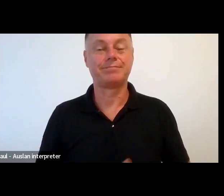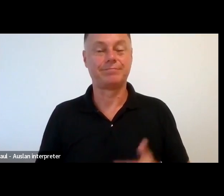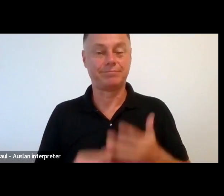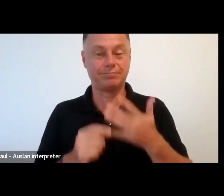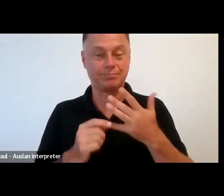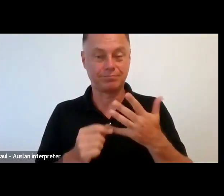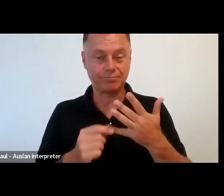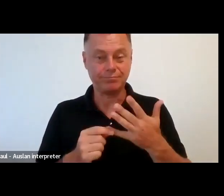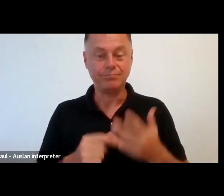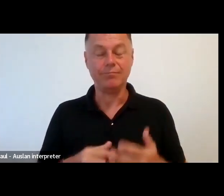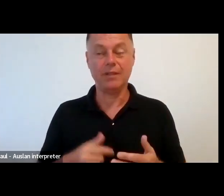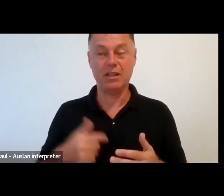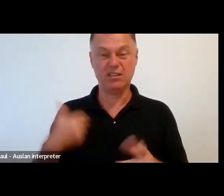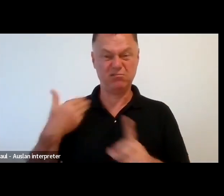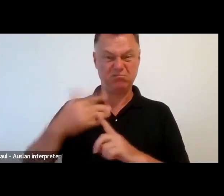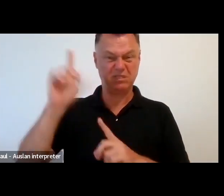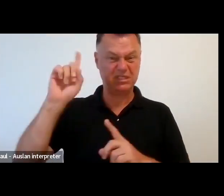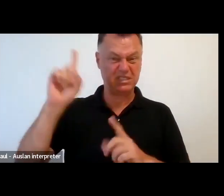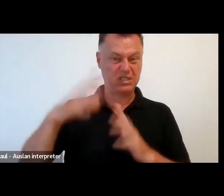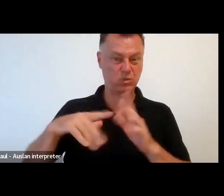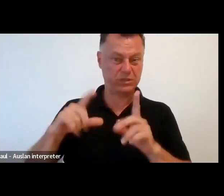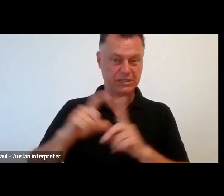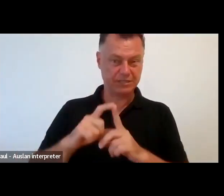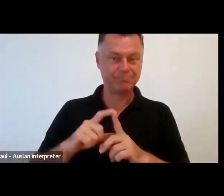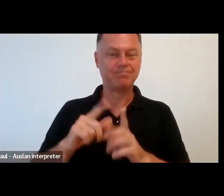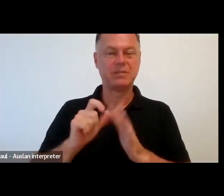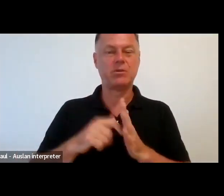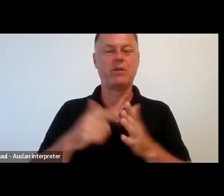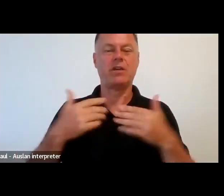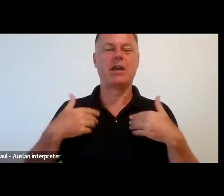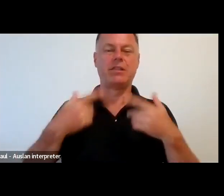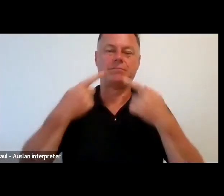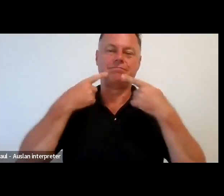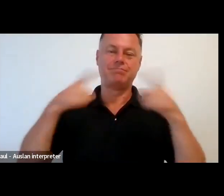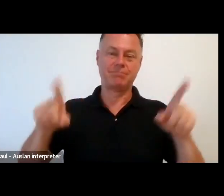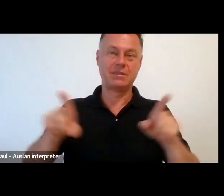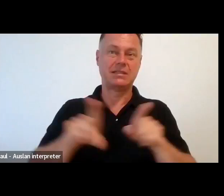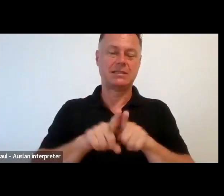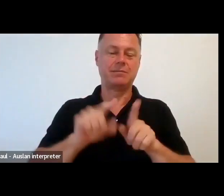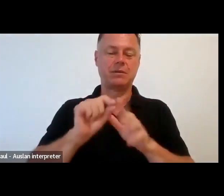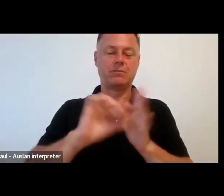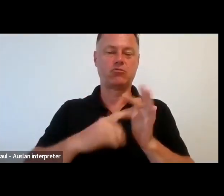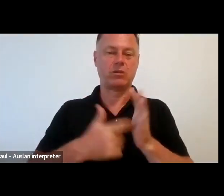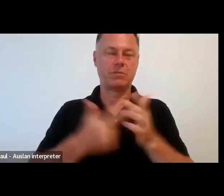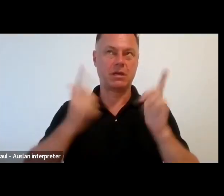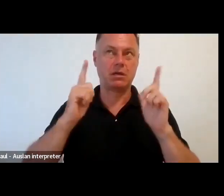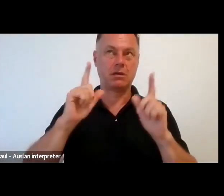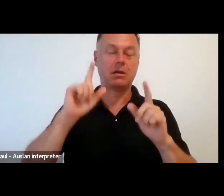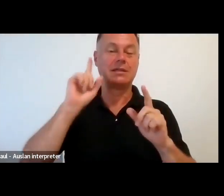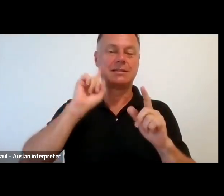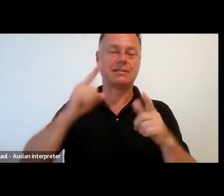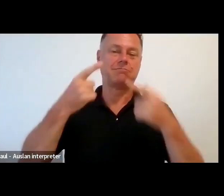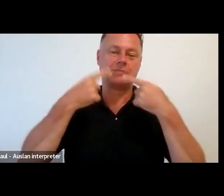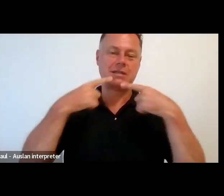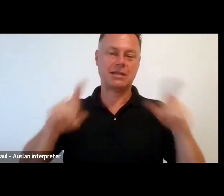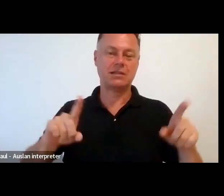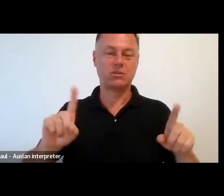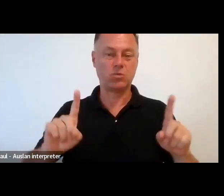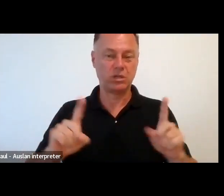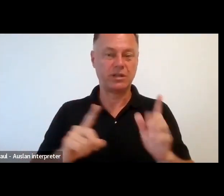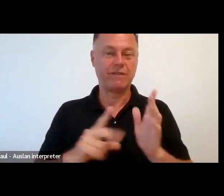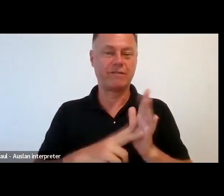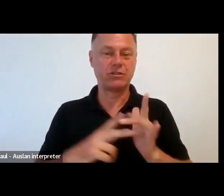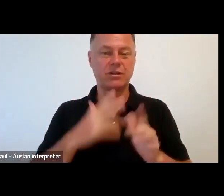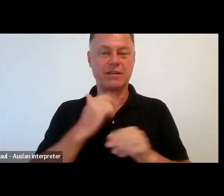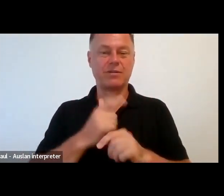course, today, the Department of Health, the Premier yesterday, Acting Premier yesterday, announced that we would be